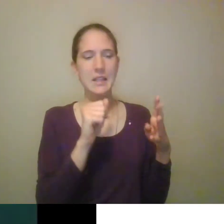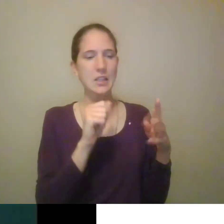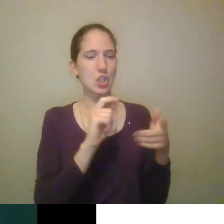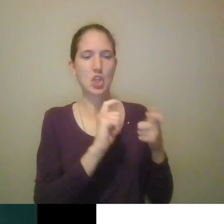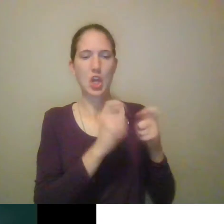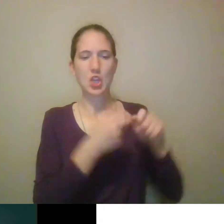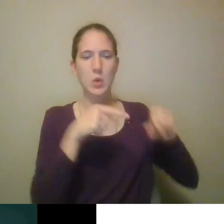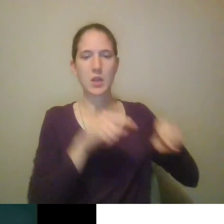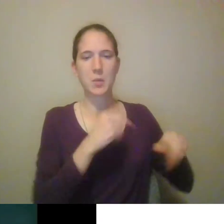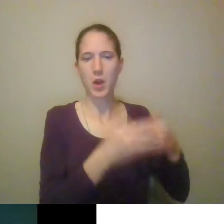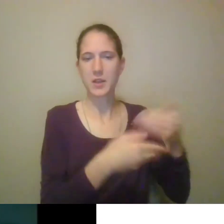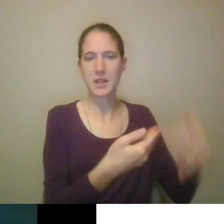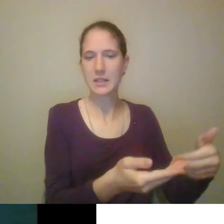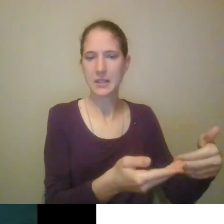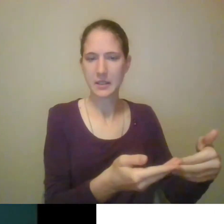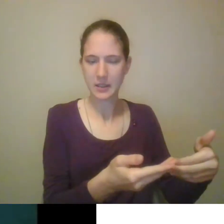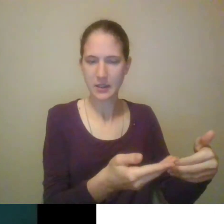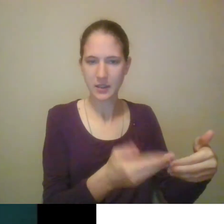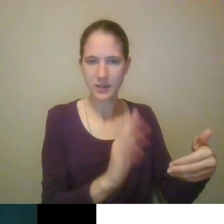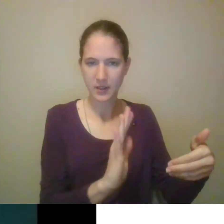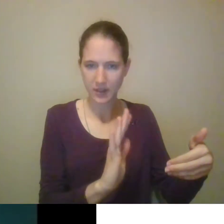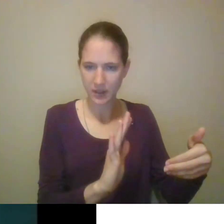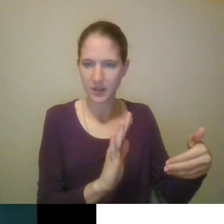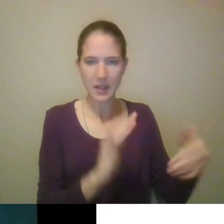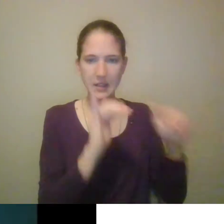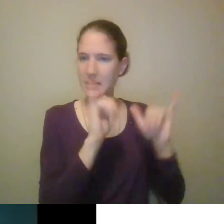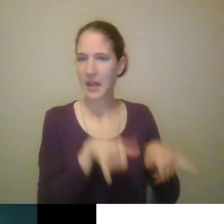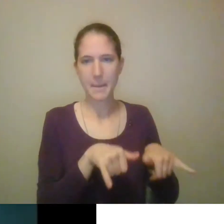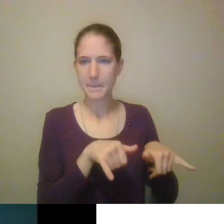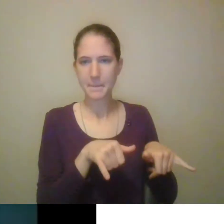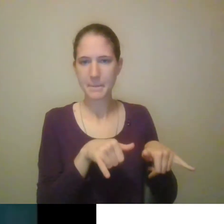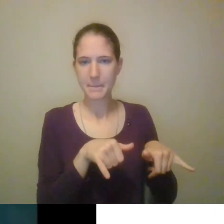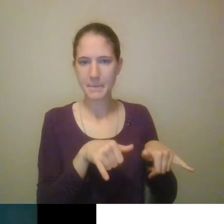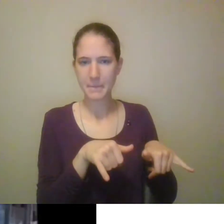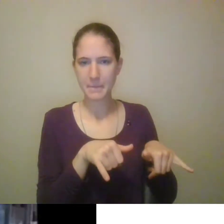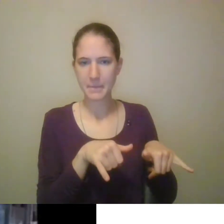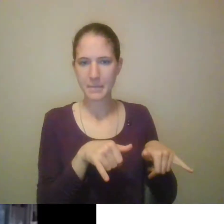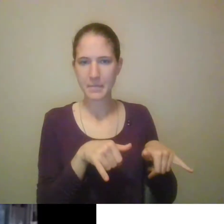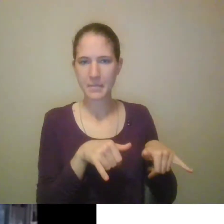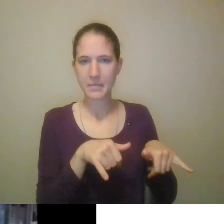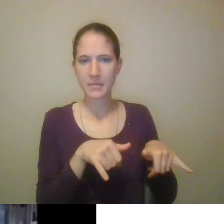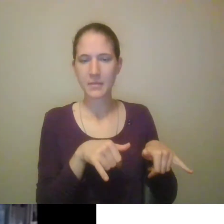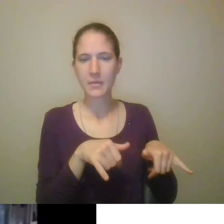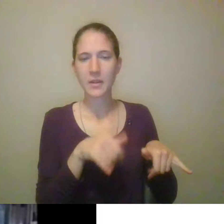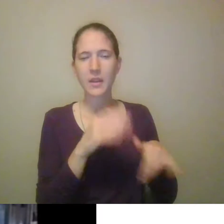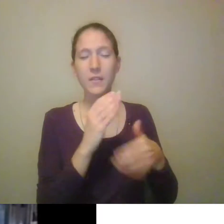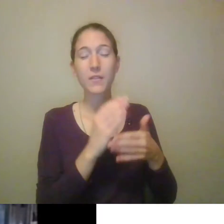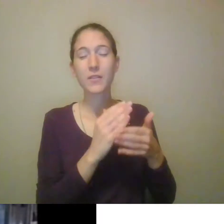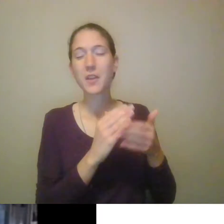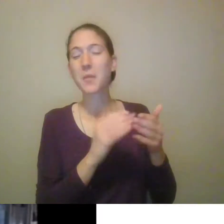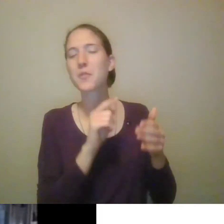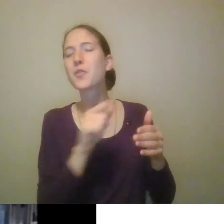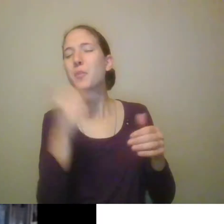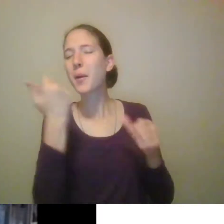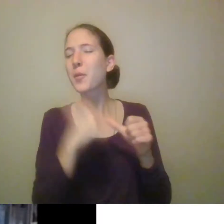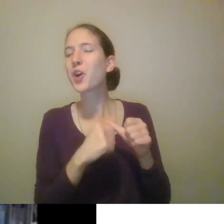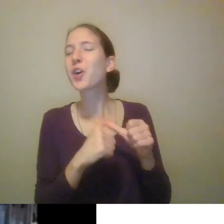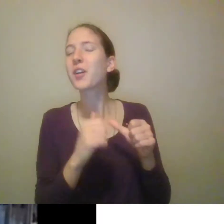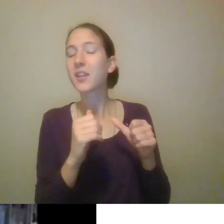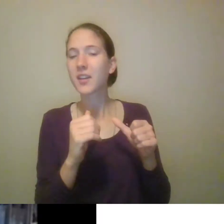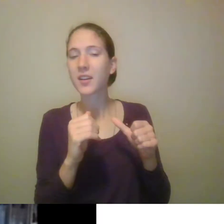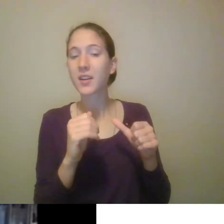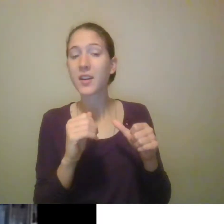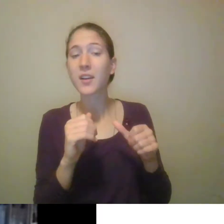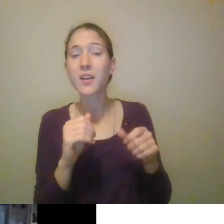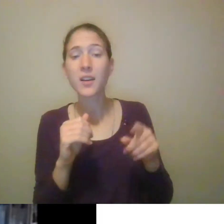change or get used up in the reaction. I see a couple things of recognition. Andrea?